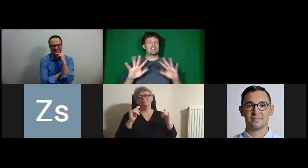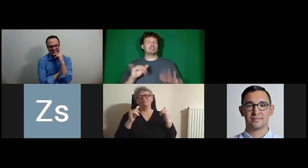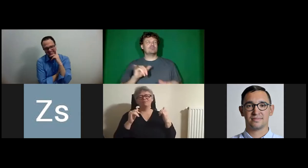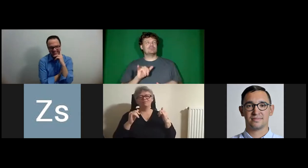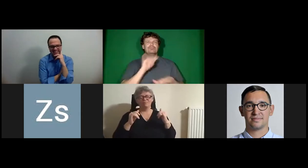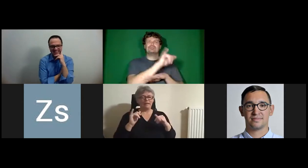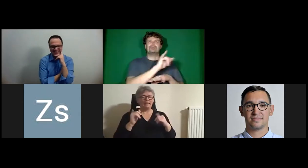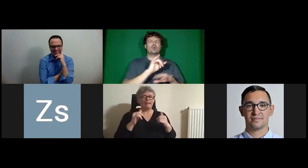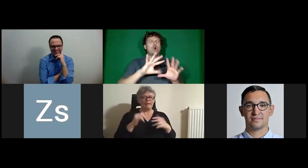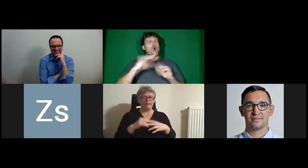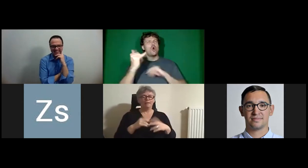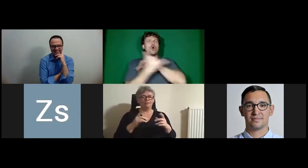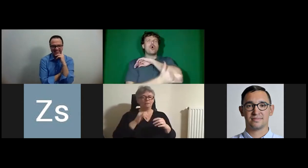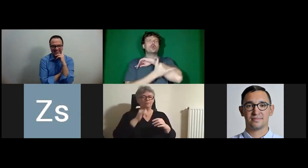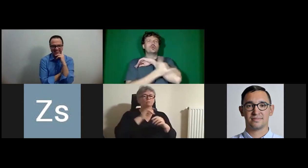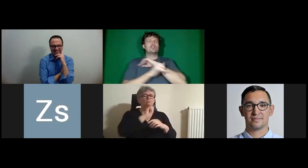involved in local deaf communities?